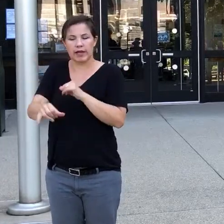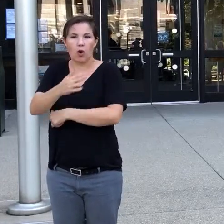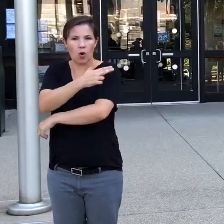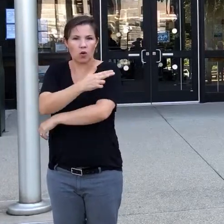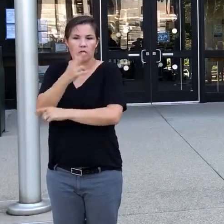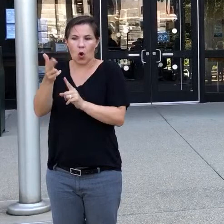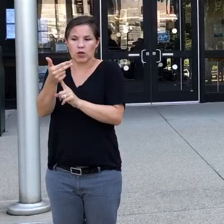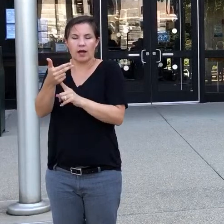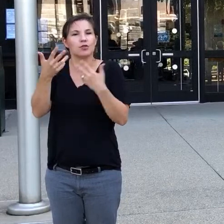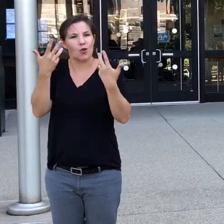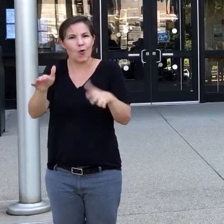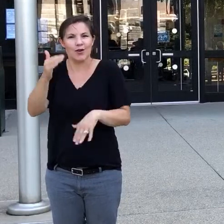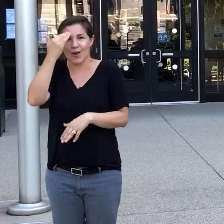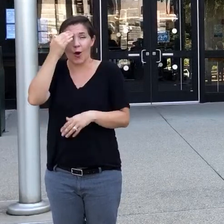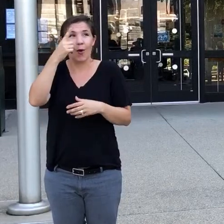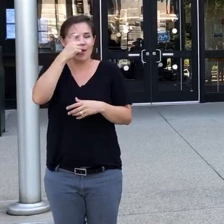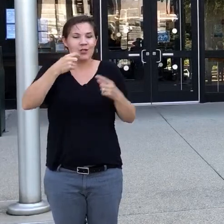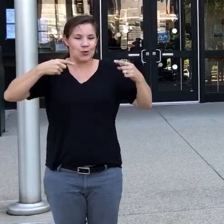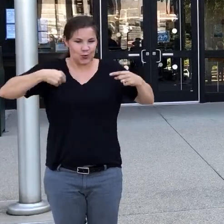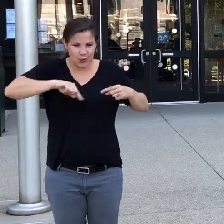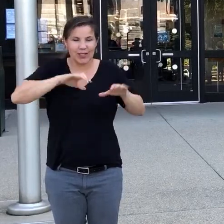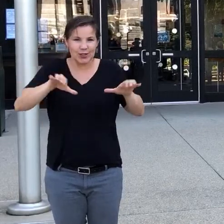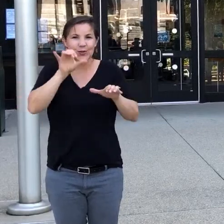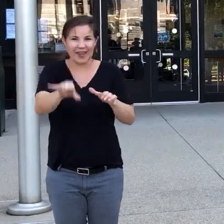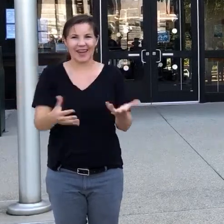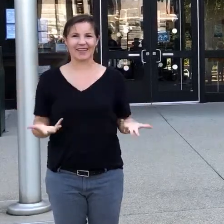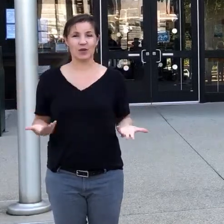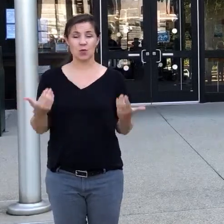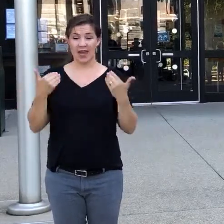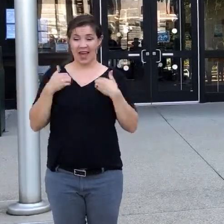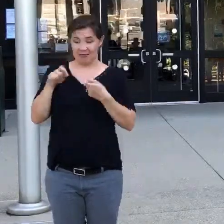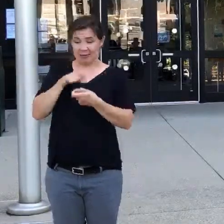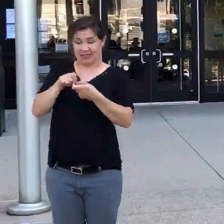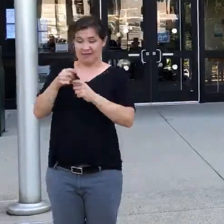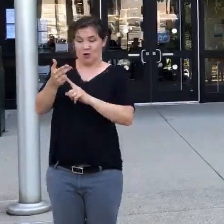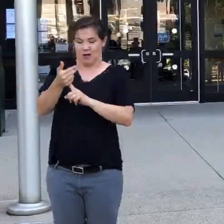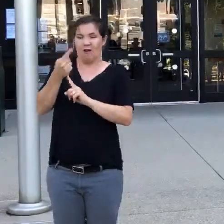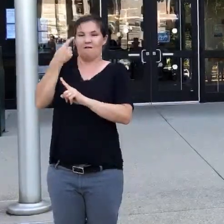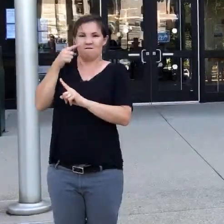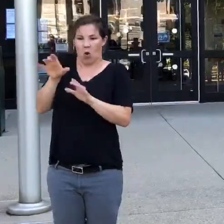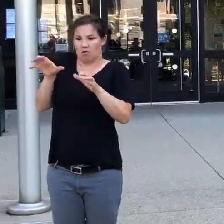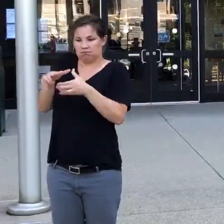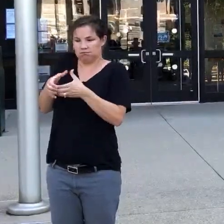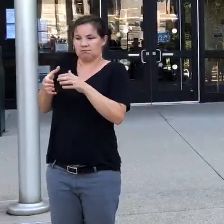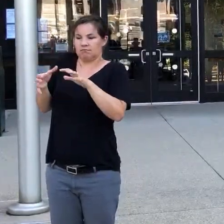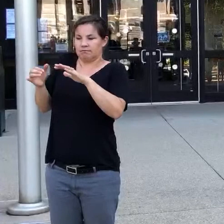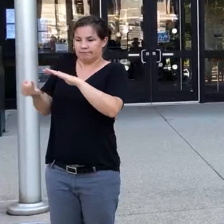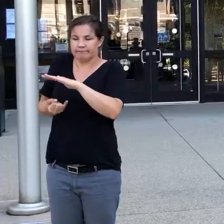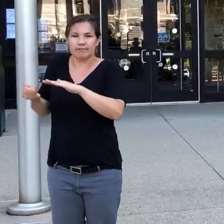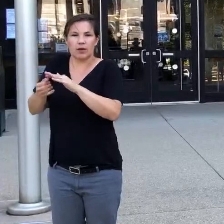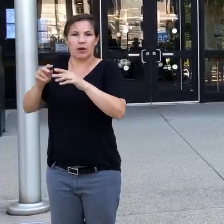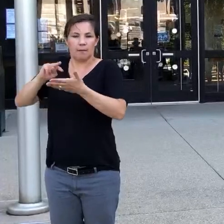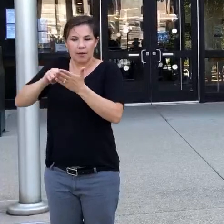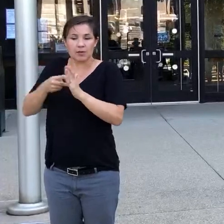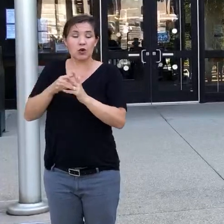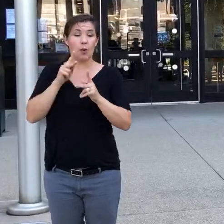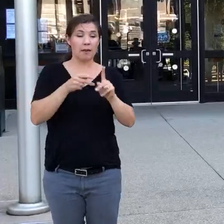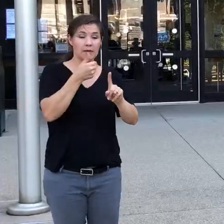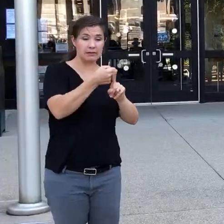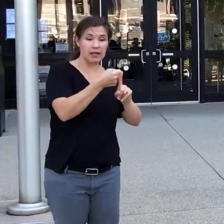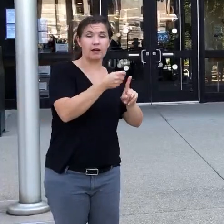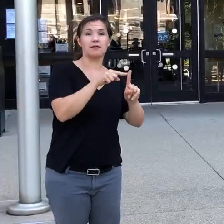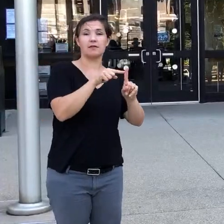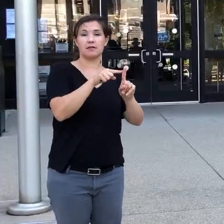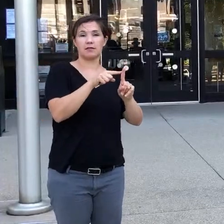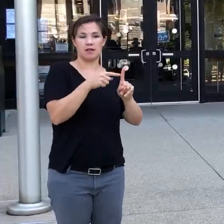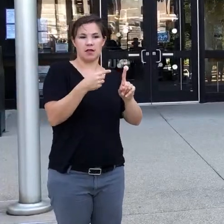that because we do it. We have a hotel that is dedicated solely for quarantine purposes to put people who have COVID-19 that cannot otherwise